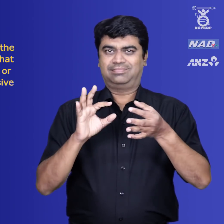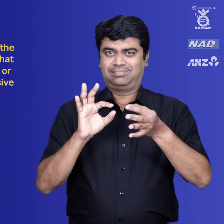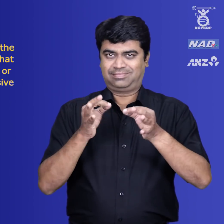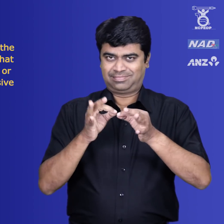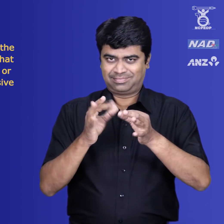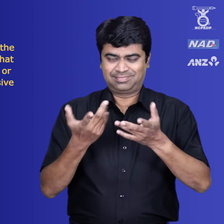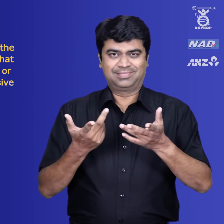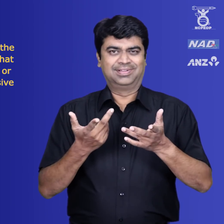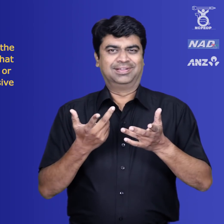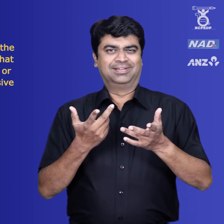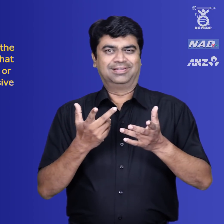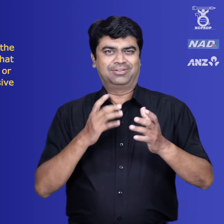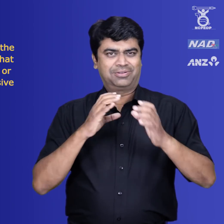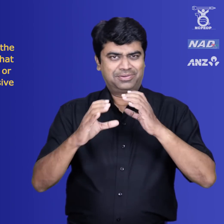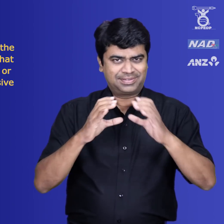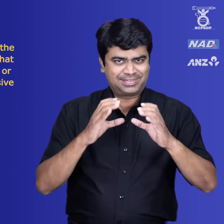of communication.